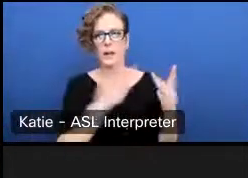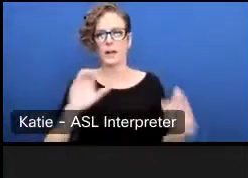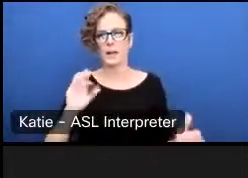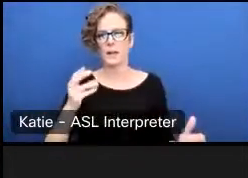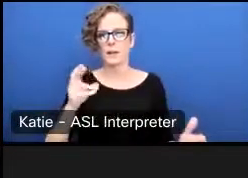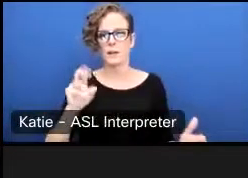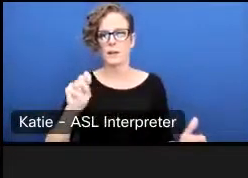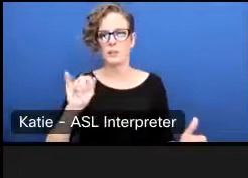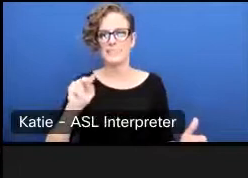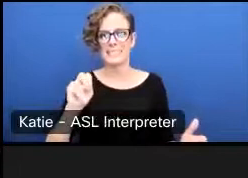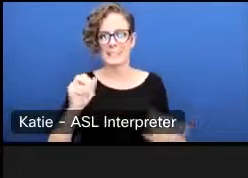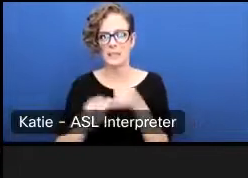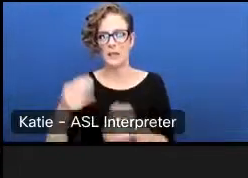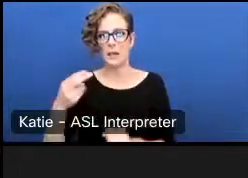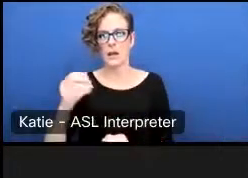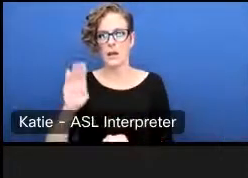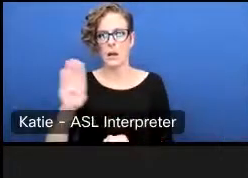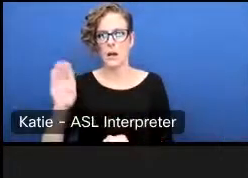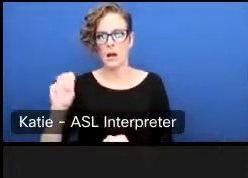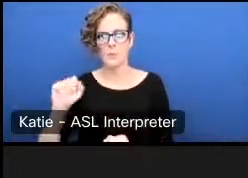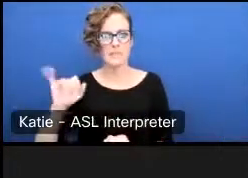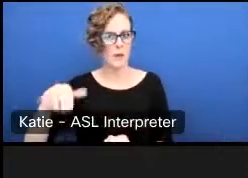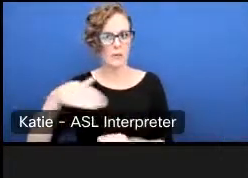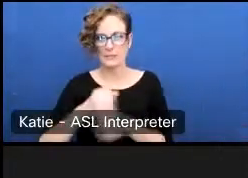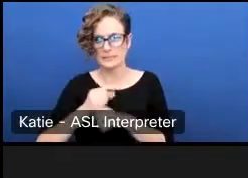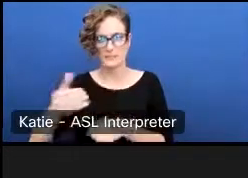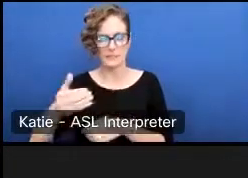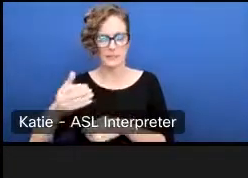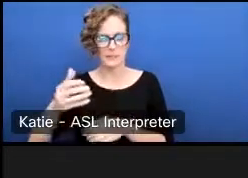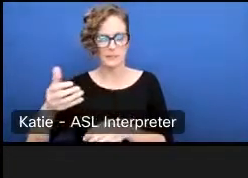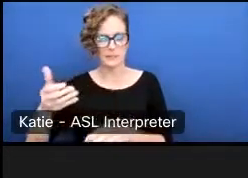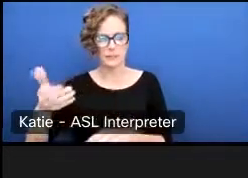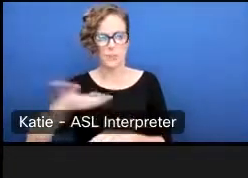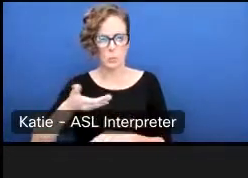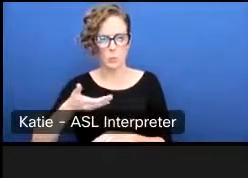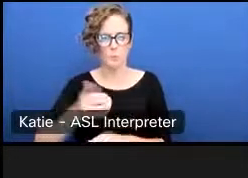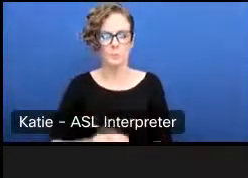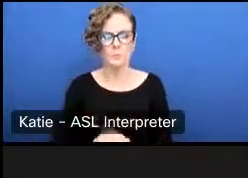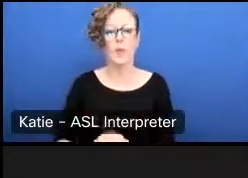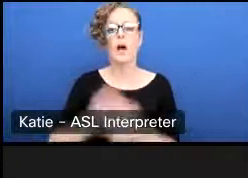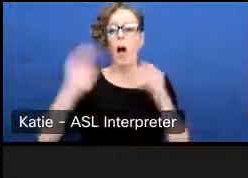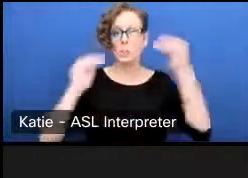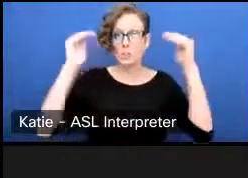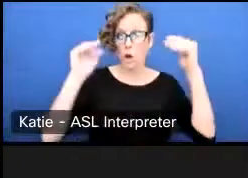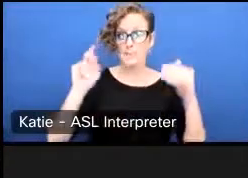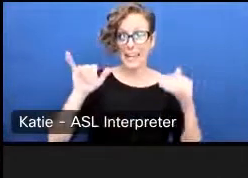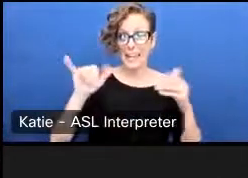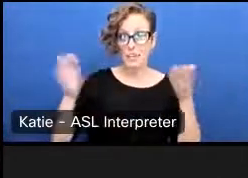haven't already received one. So for adult day services and employment,